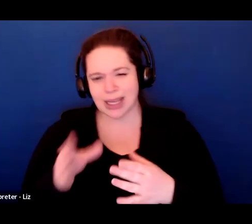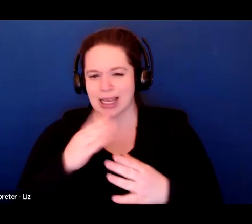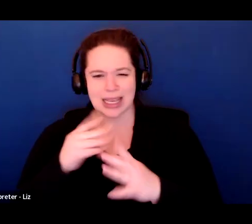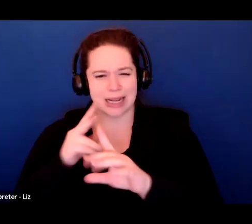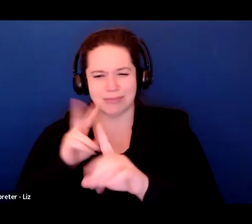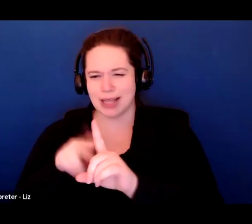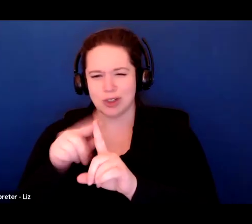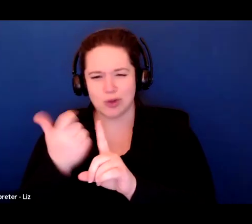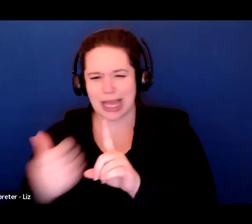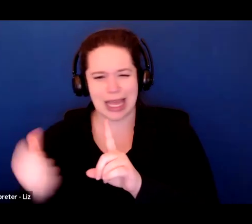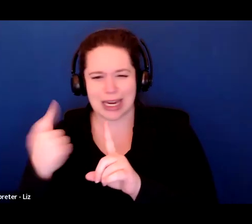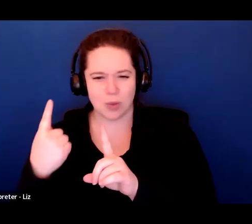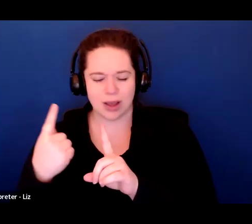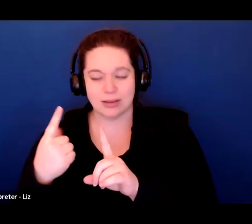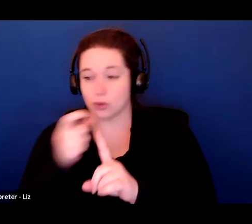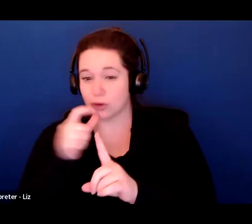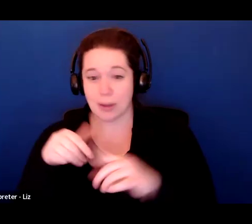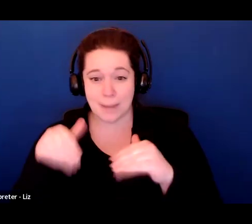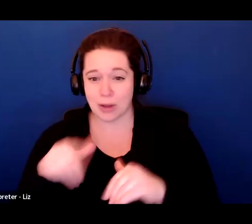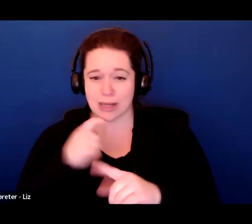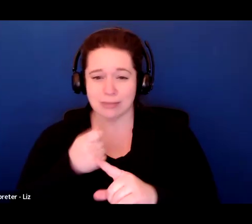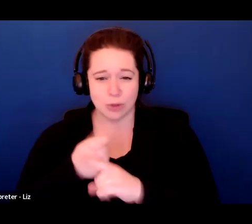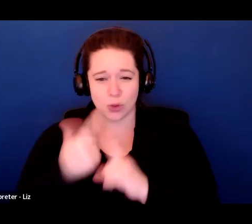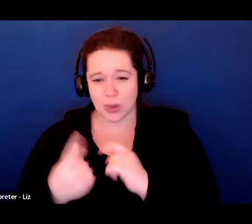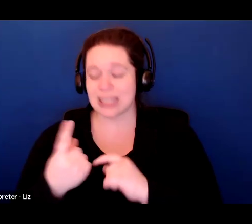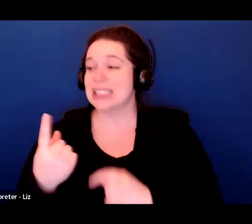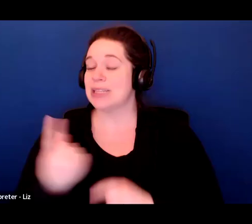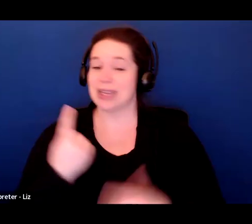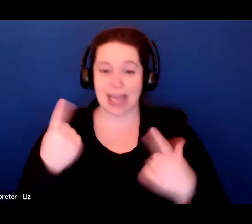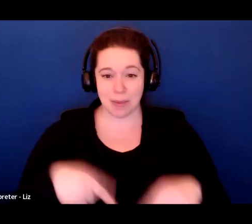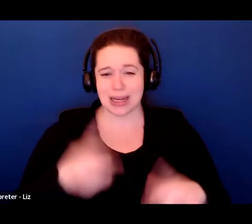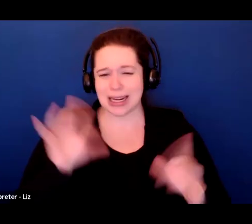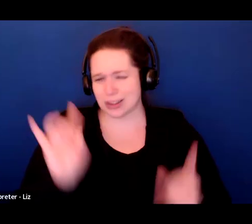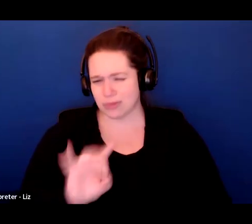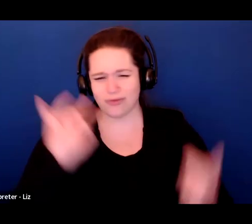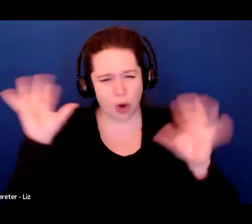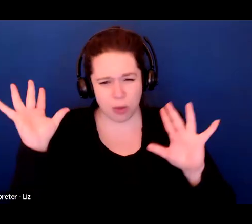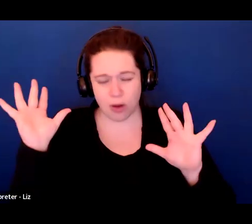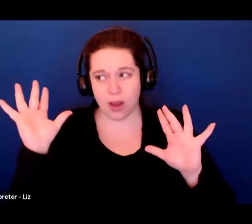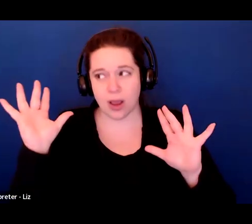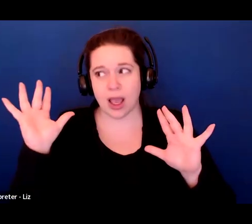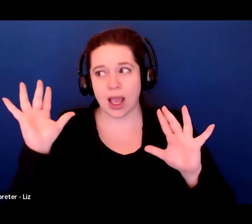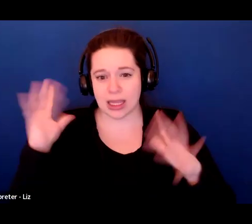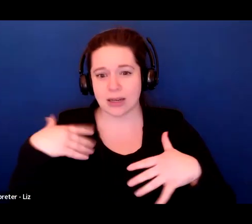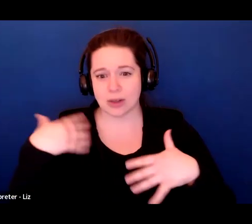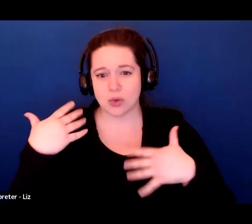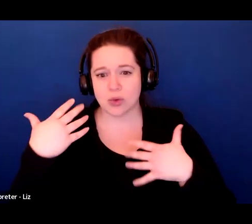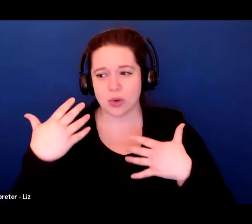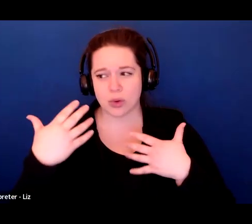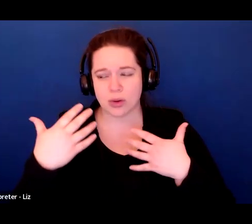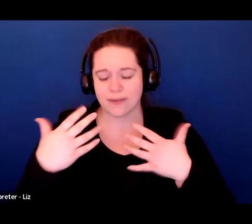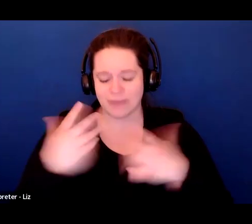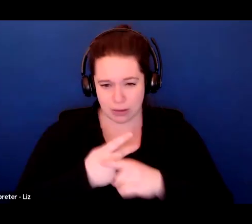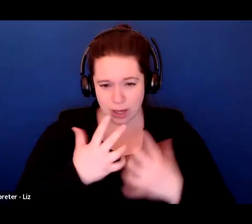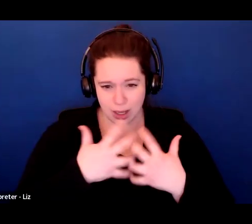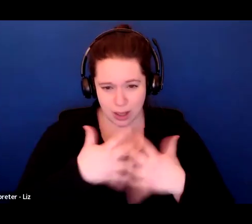just happen to anybody. So, you have something happen and it's just horrible. And then you get going and everything's going just fine. And